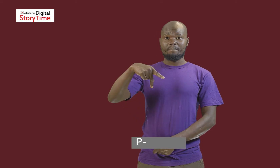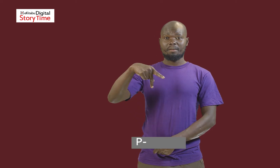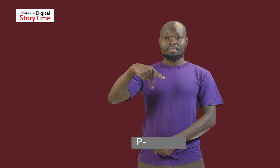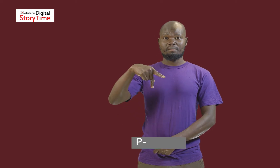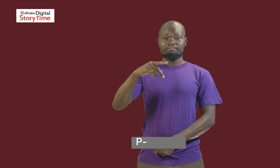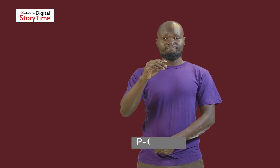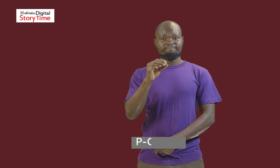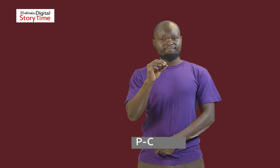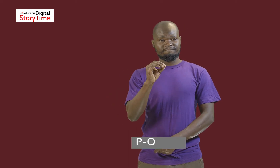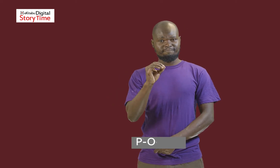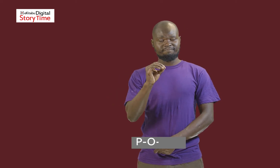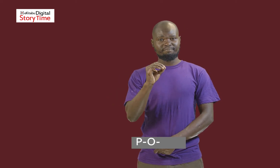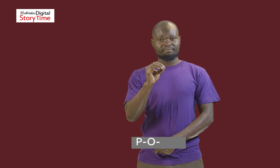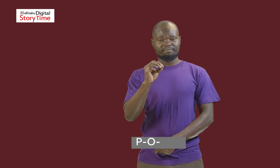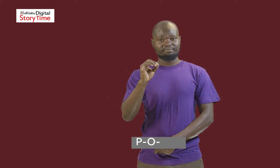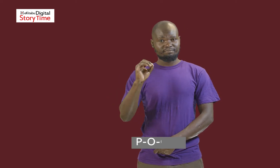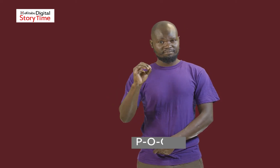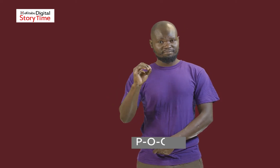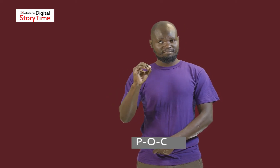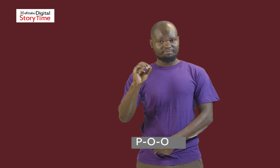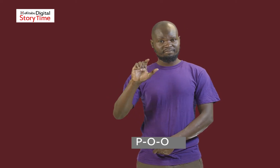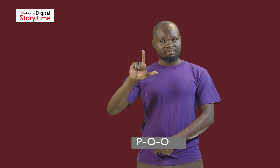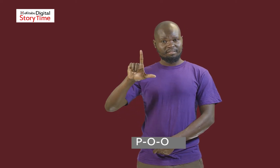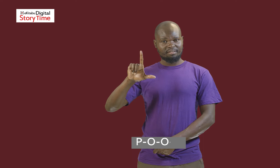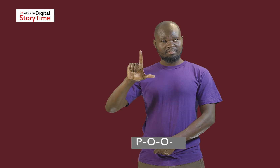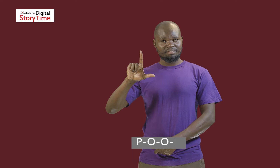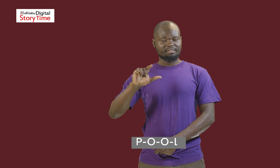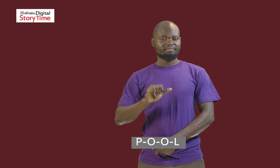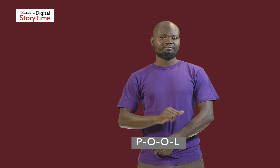P O O L.